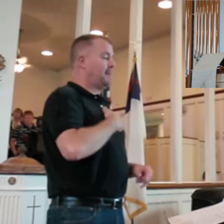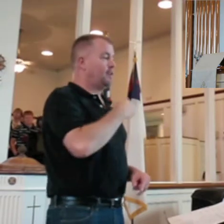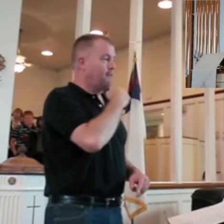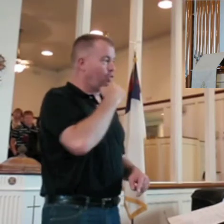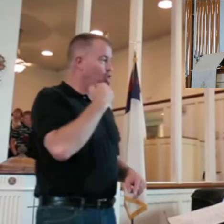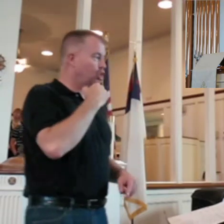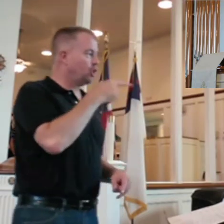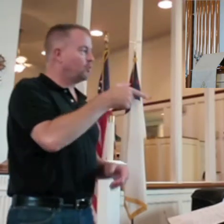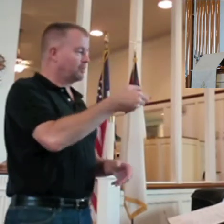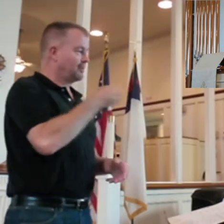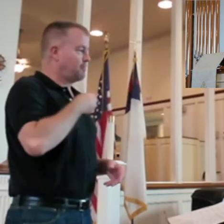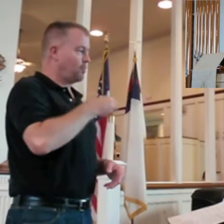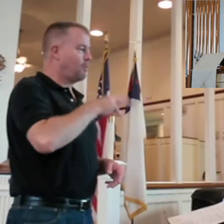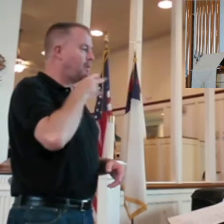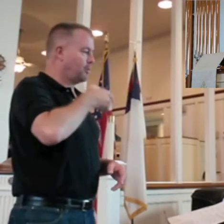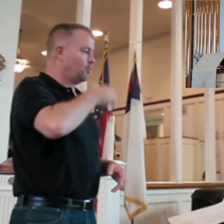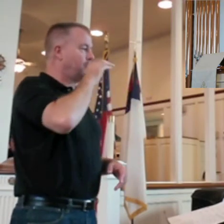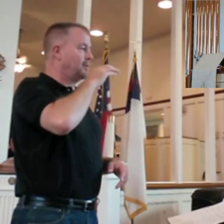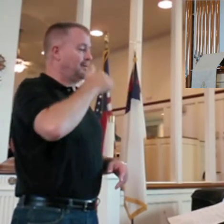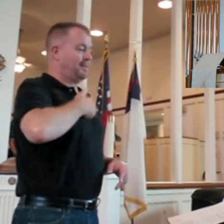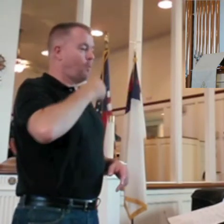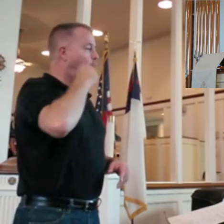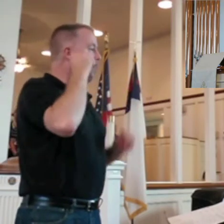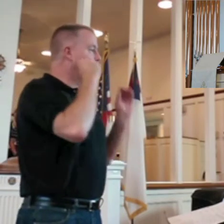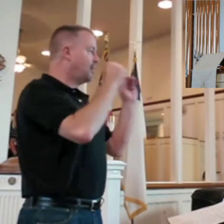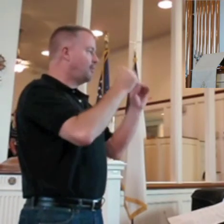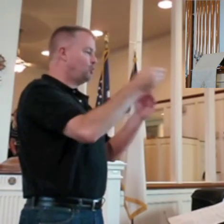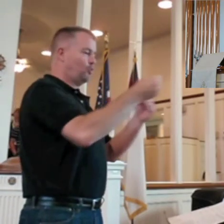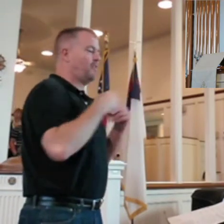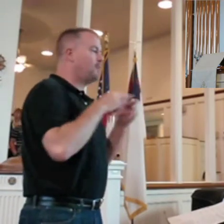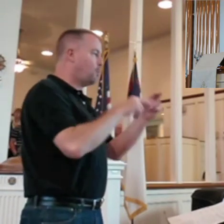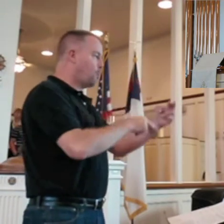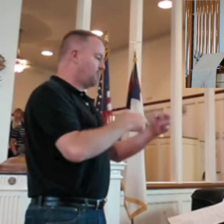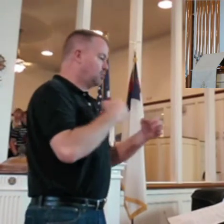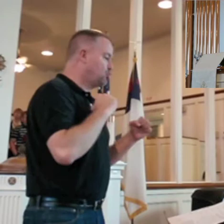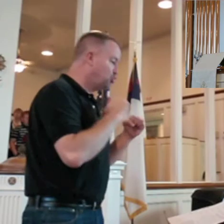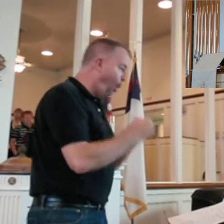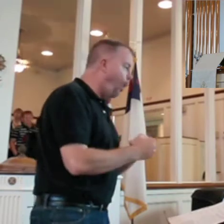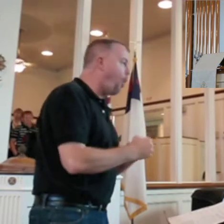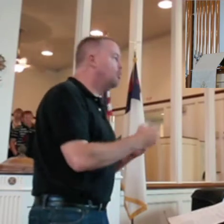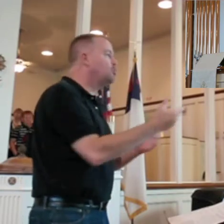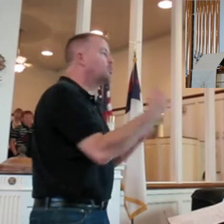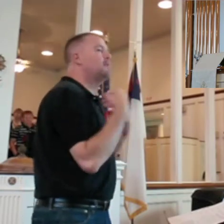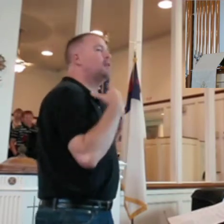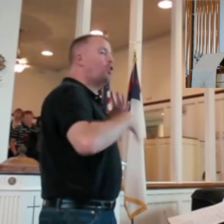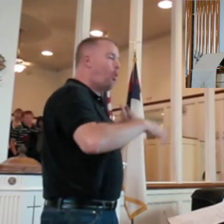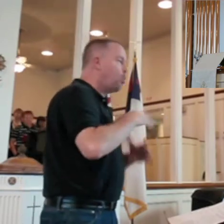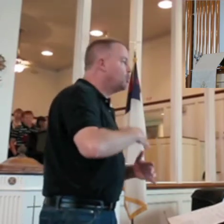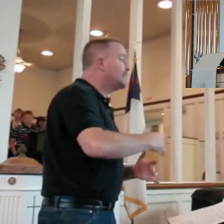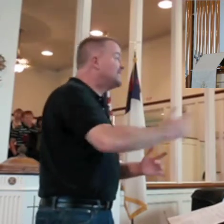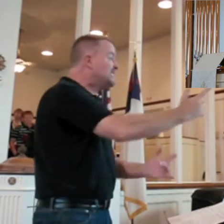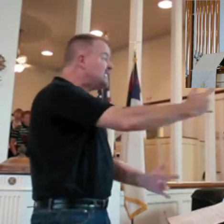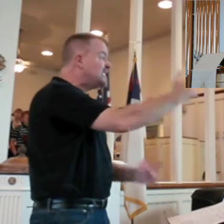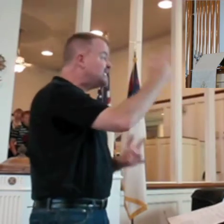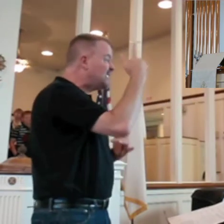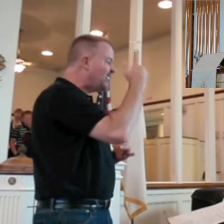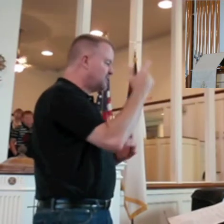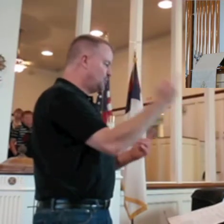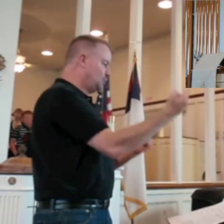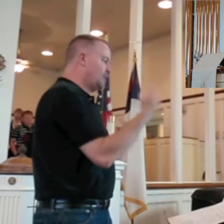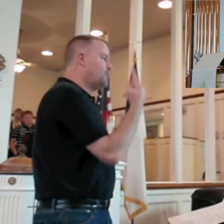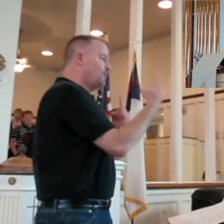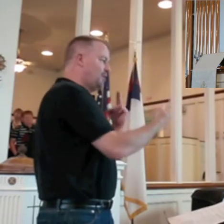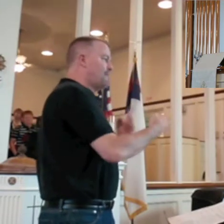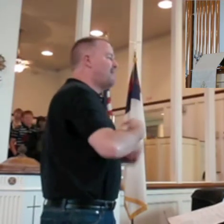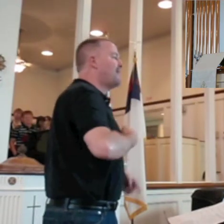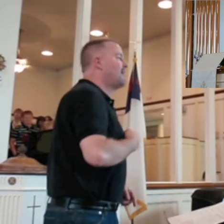was thirsty, and you gave me a drink. I was homeless, and you gave me a room. I was shivering. You gave me clothes. I was sick, and